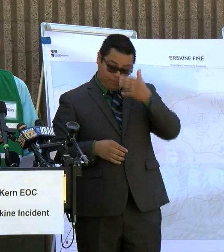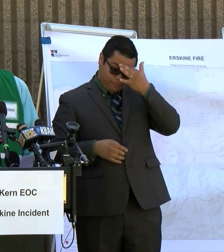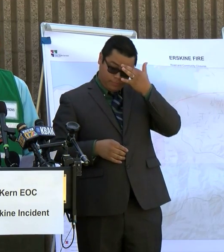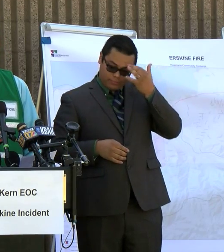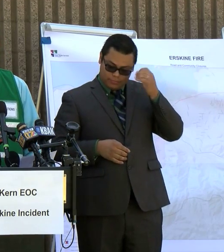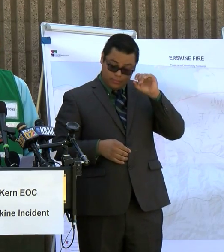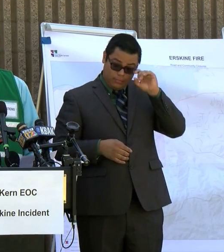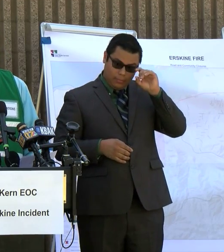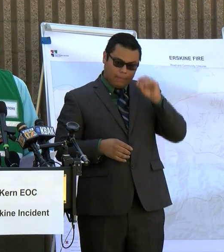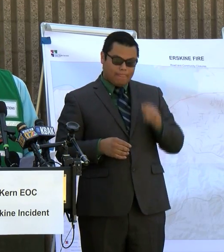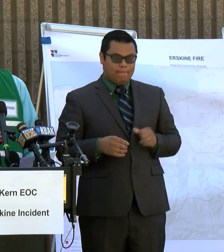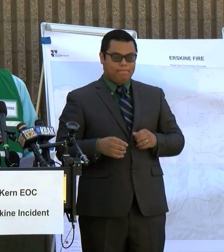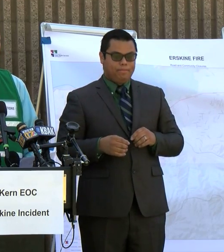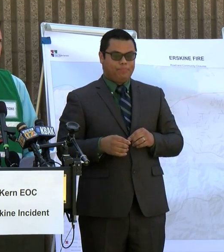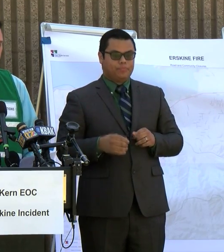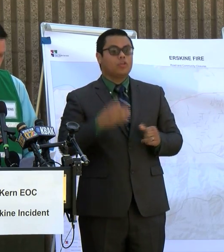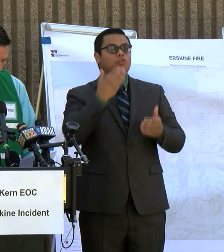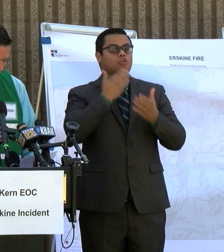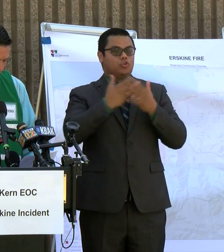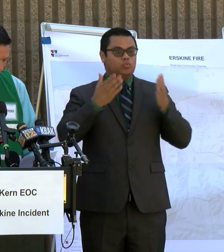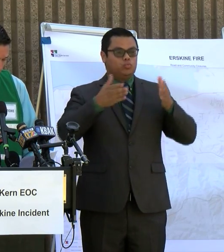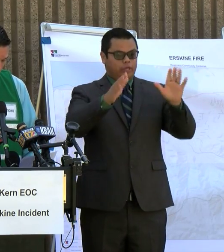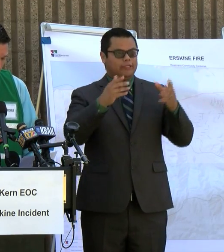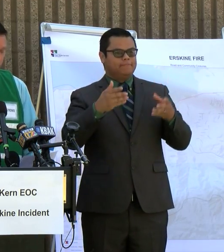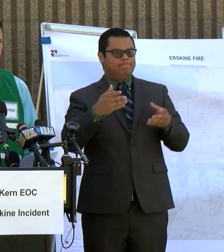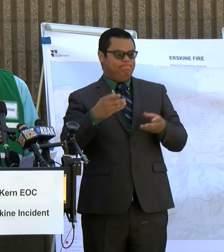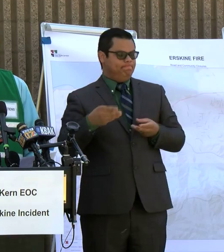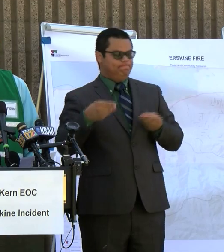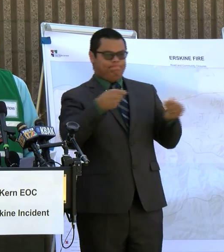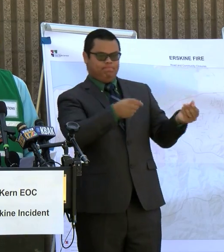Another excellent way to donate non-monetary